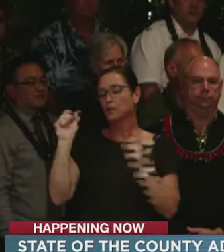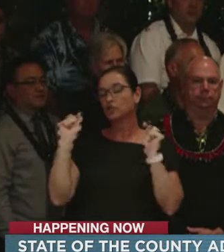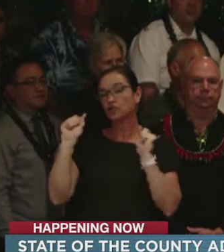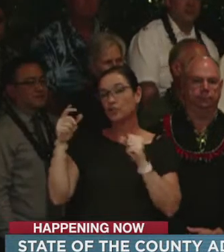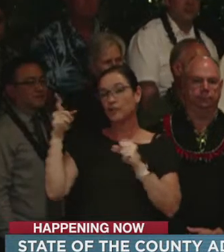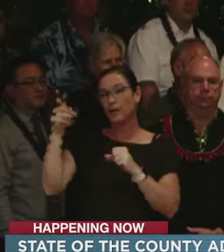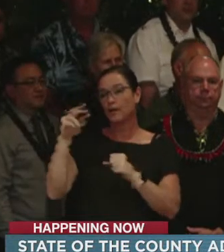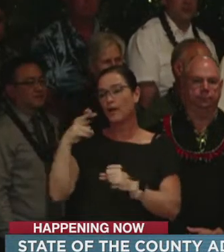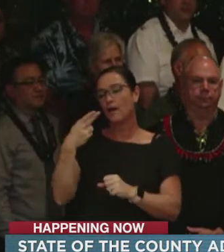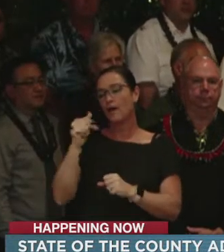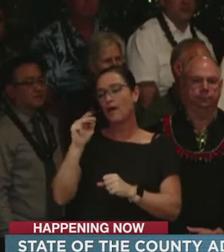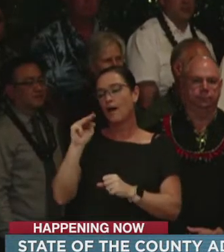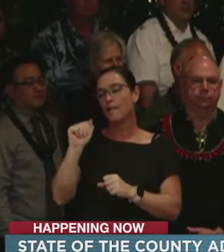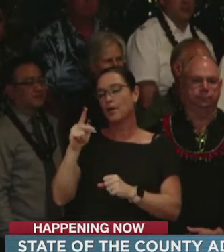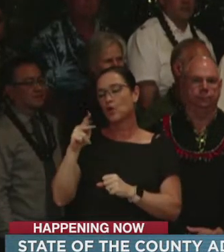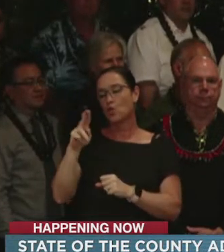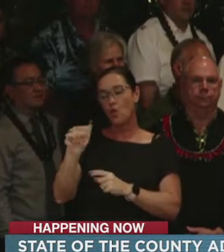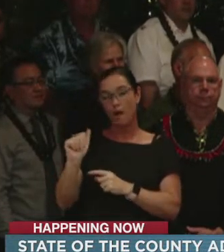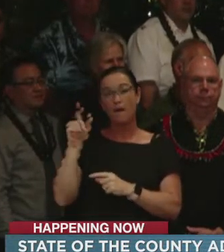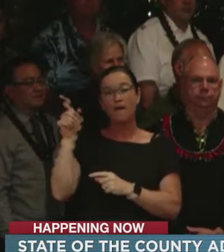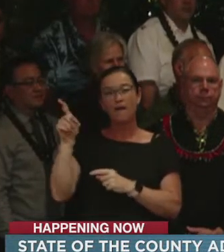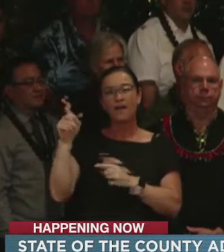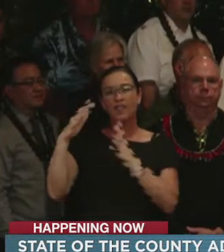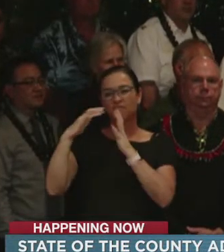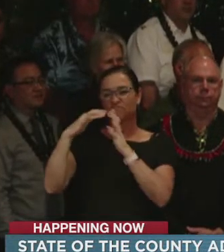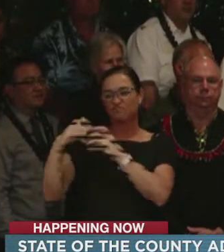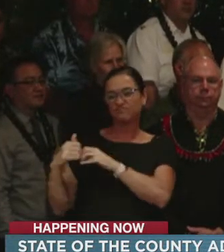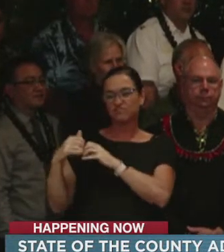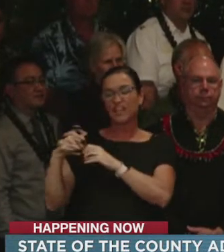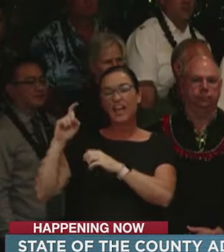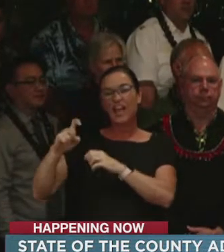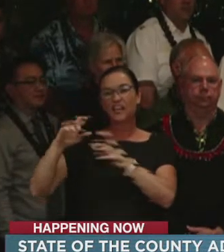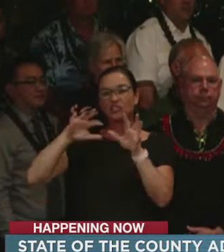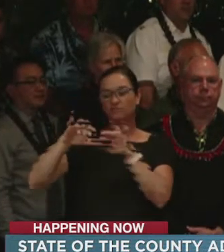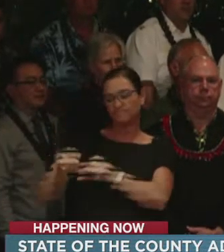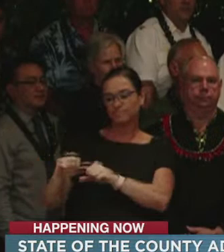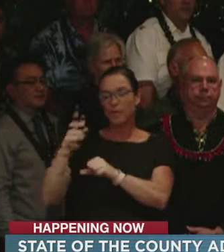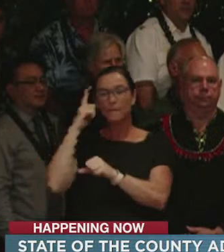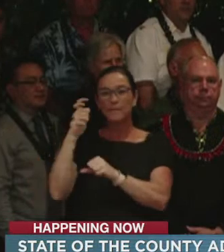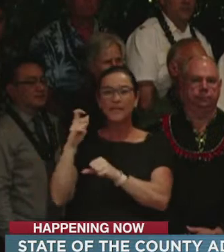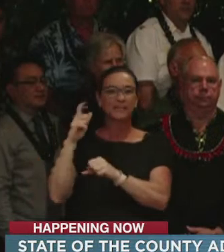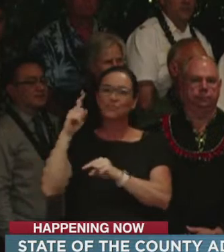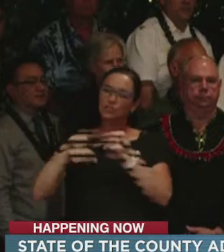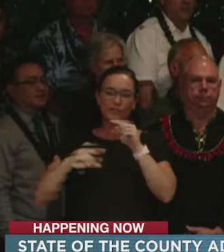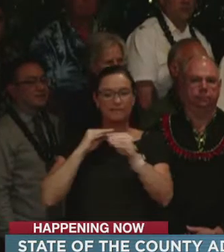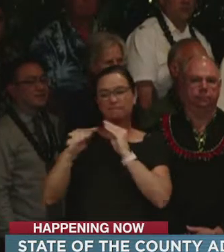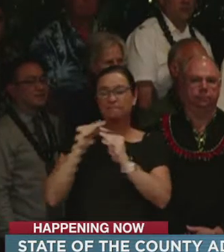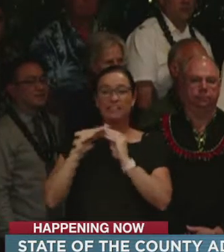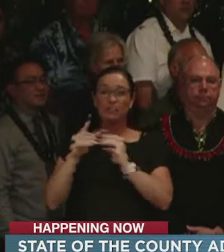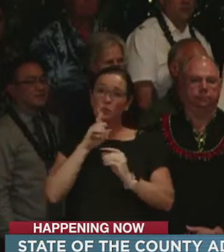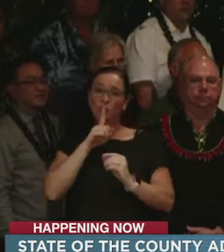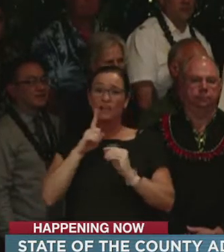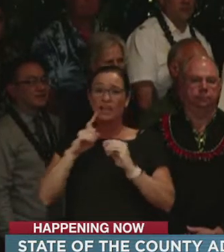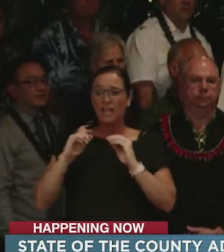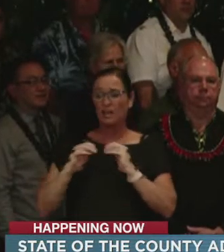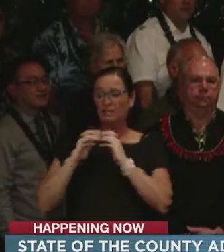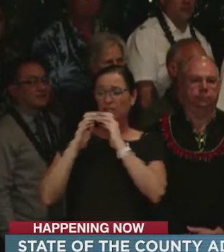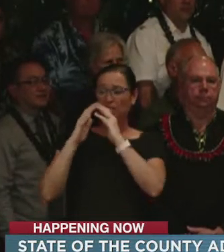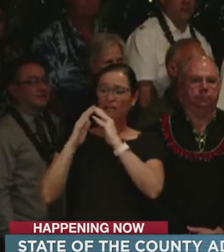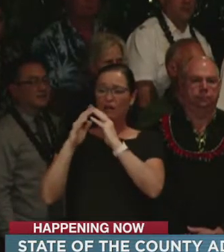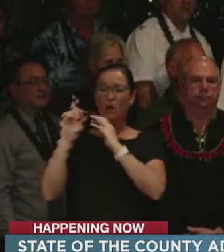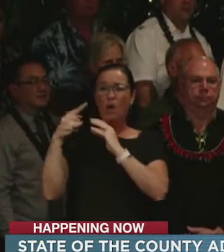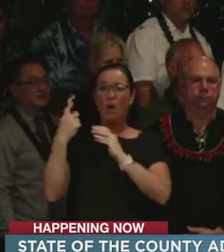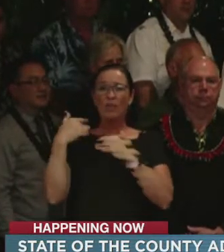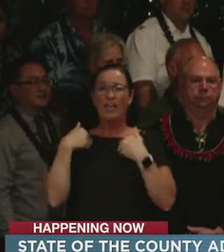coast, which was demolished due to irreparable damage. Essentially, that building was being held up by termites